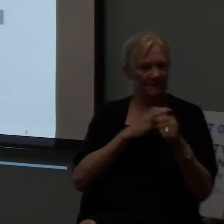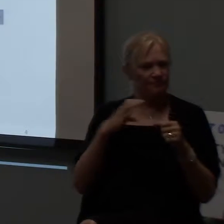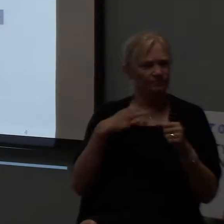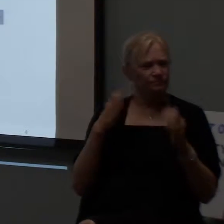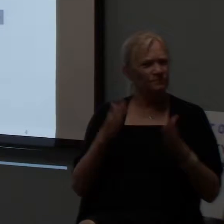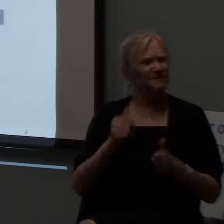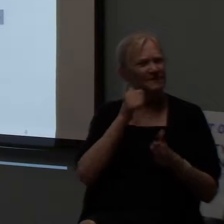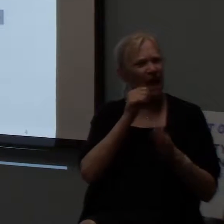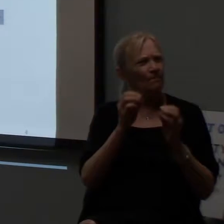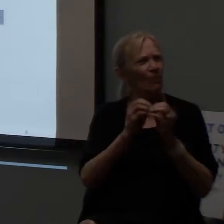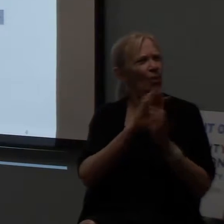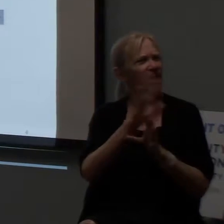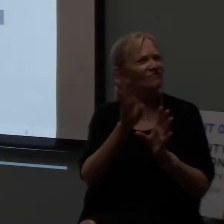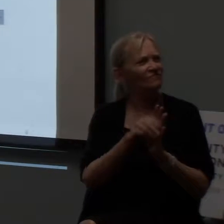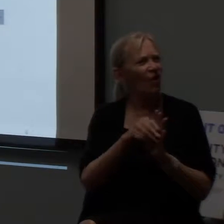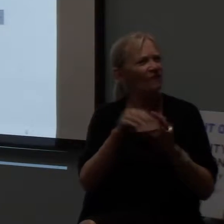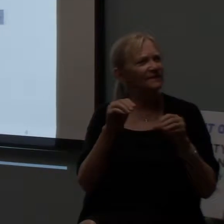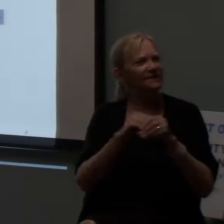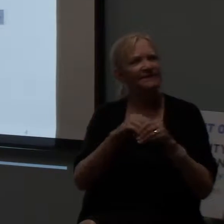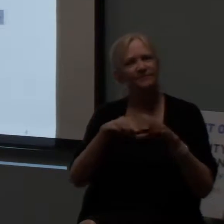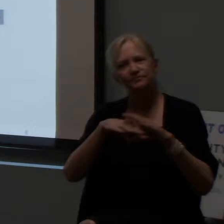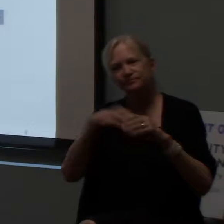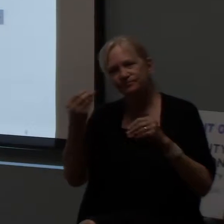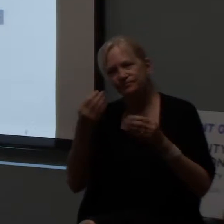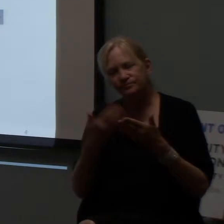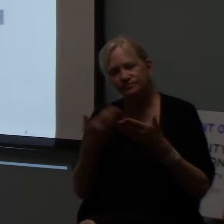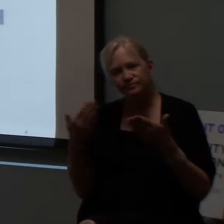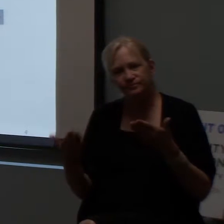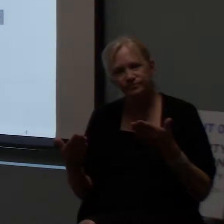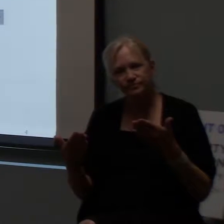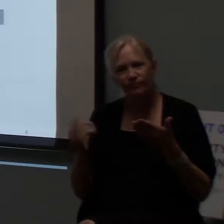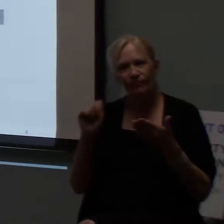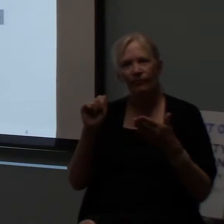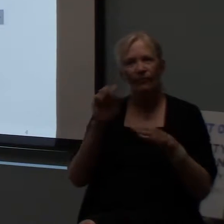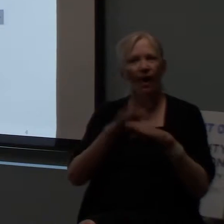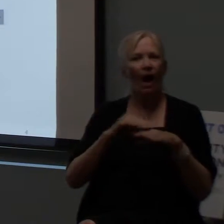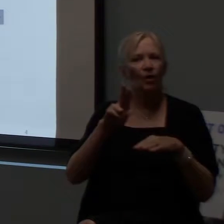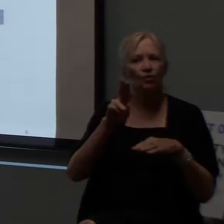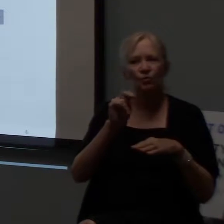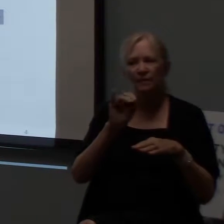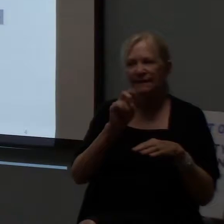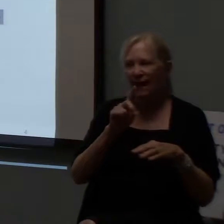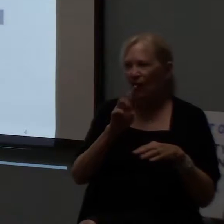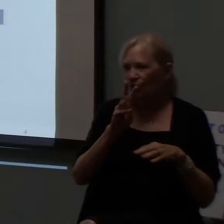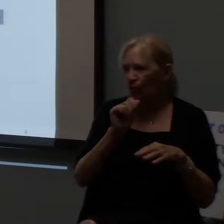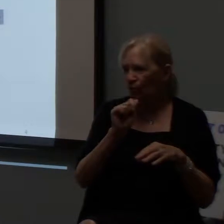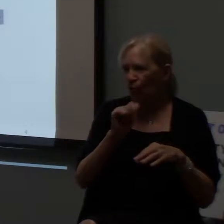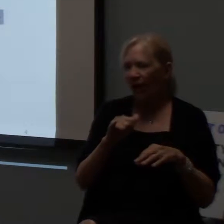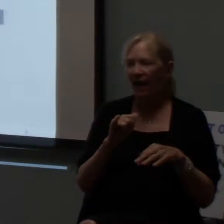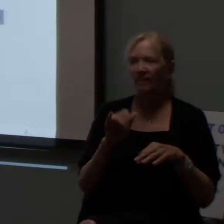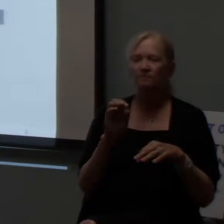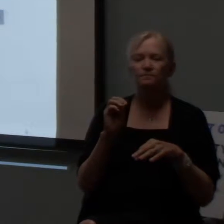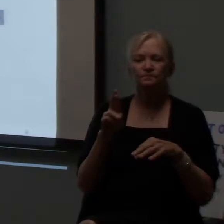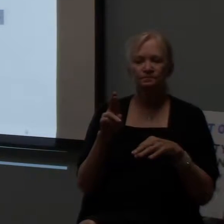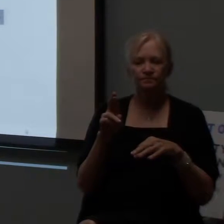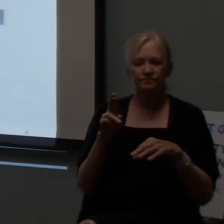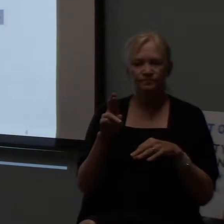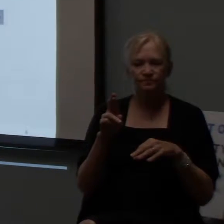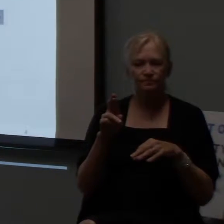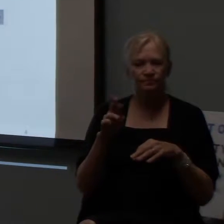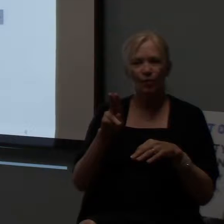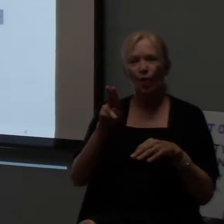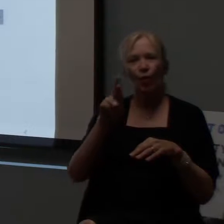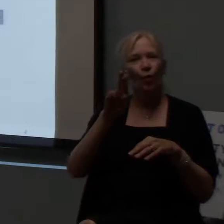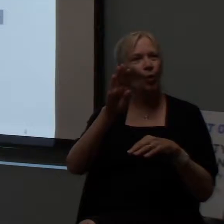more involved in sort of external things? Like, why isn't there a commissioner on the United Way board? Or why isn't there a commissioner on an urban